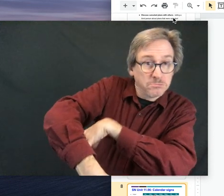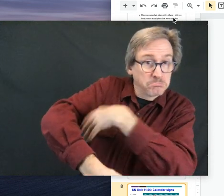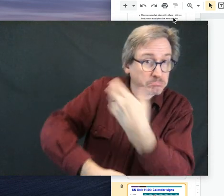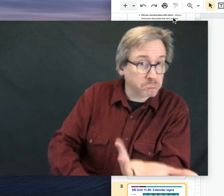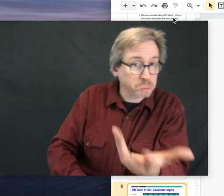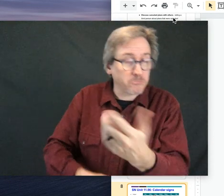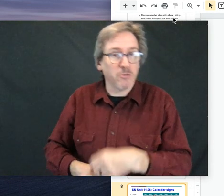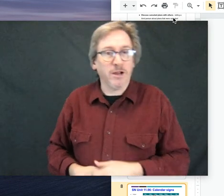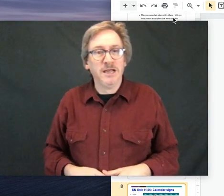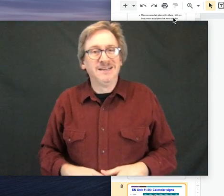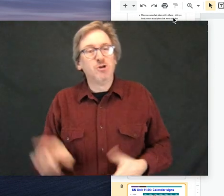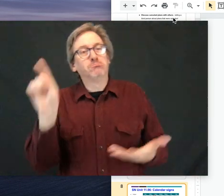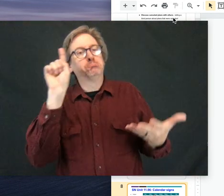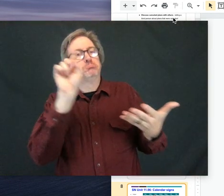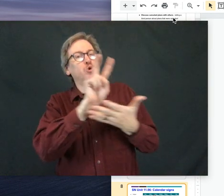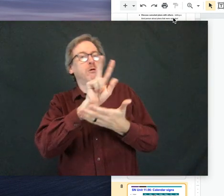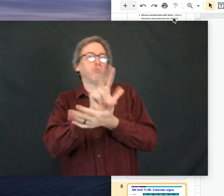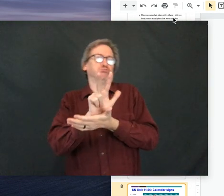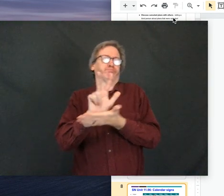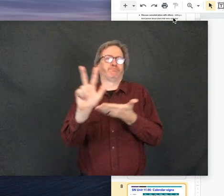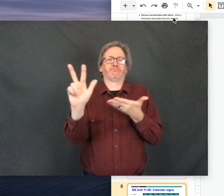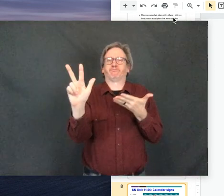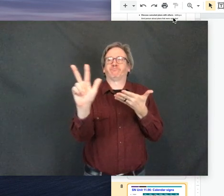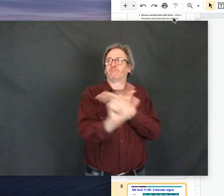night, right?